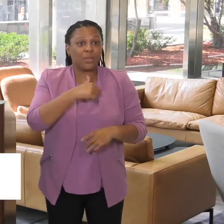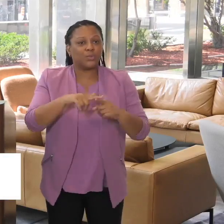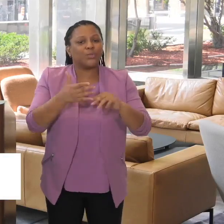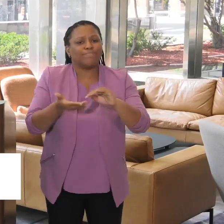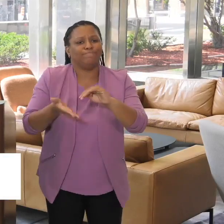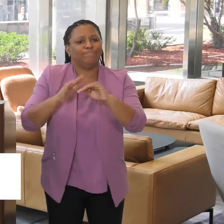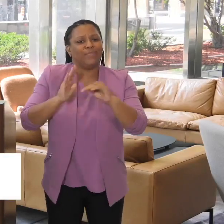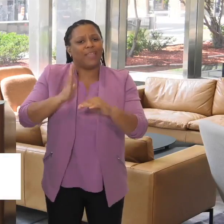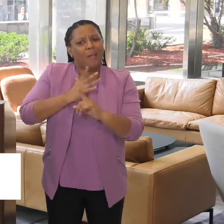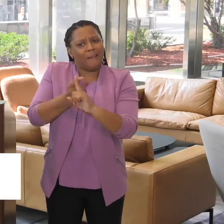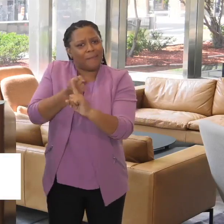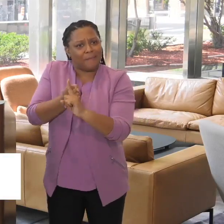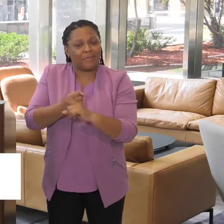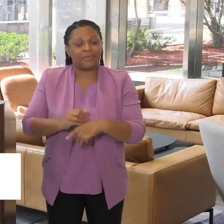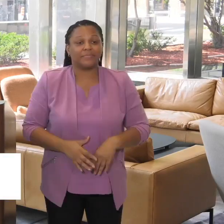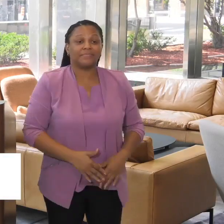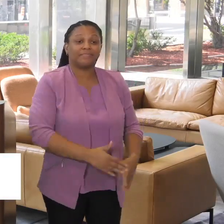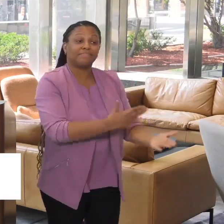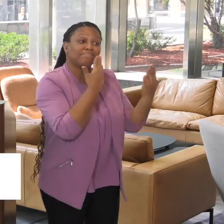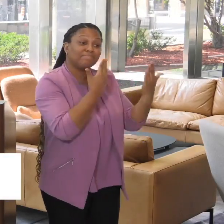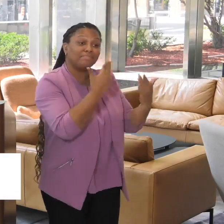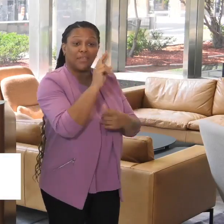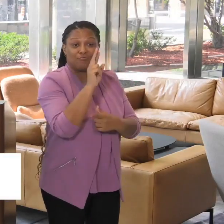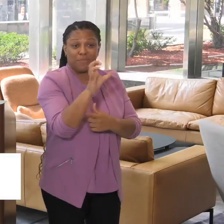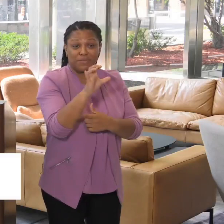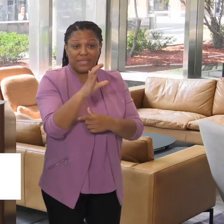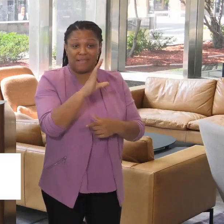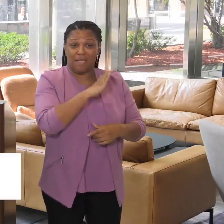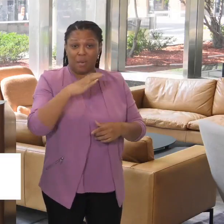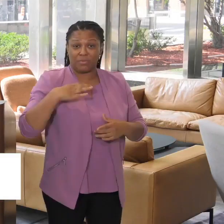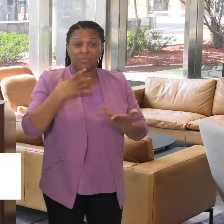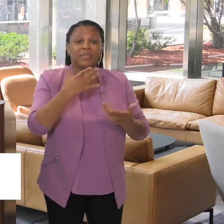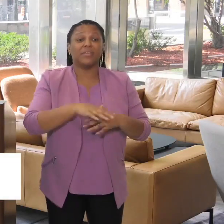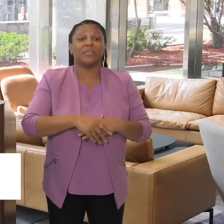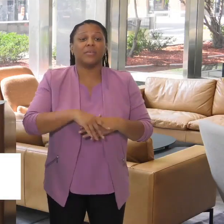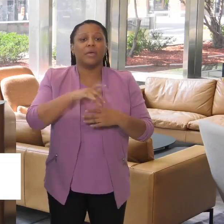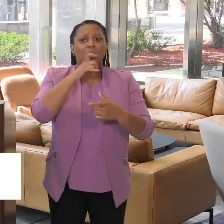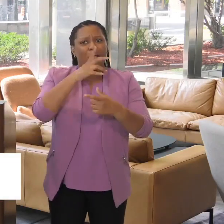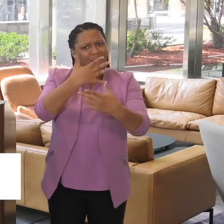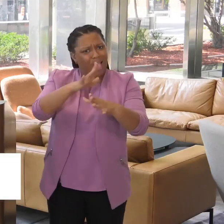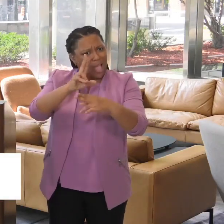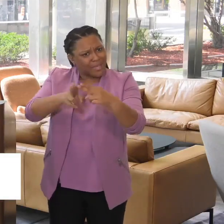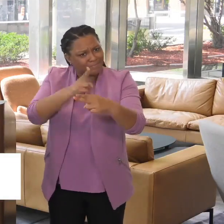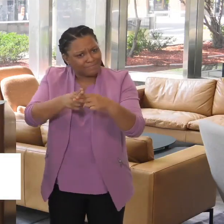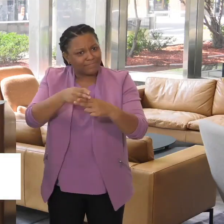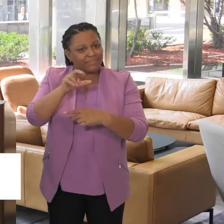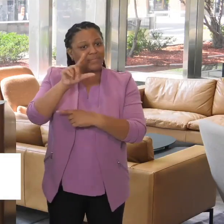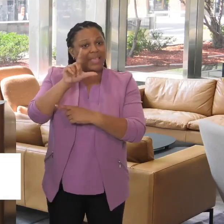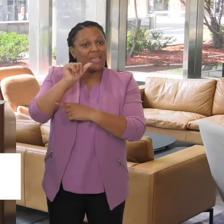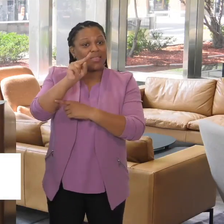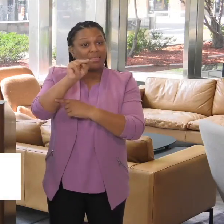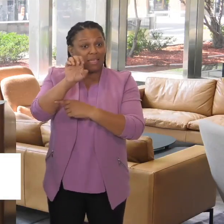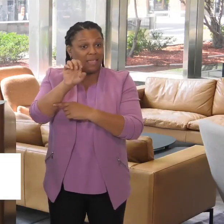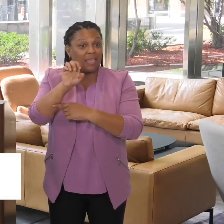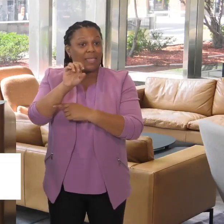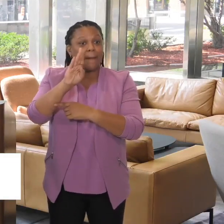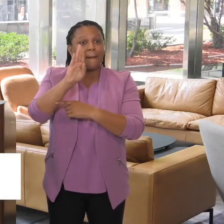County and to the city of St. Paul. I have to call out Ling Becker. You are a leader.